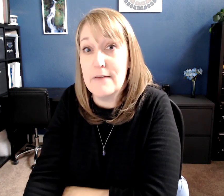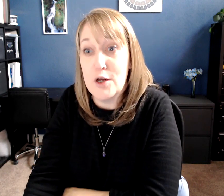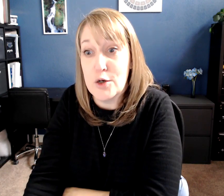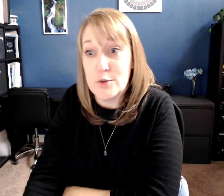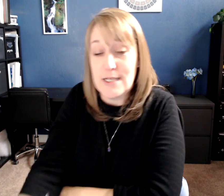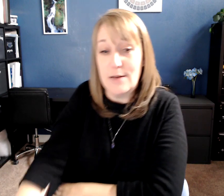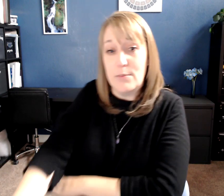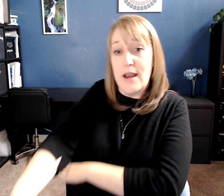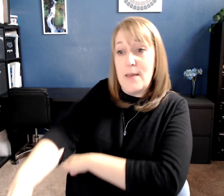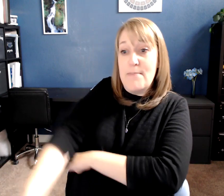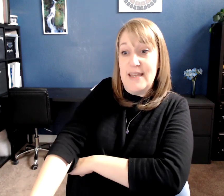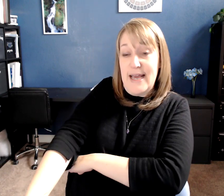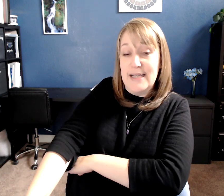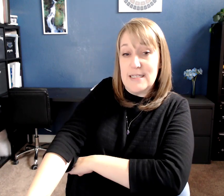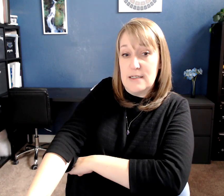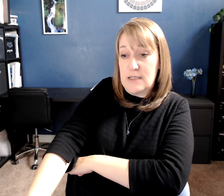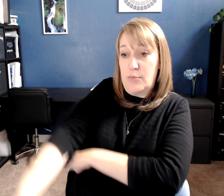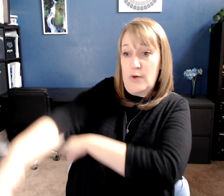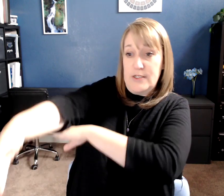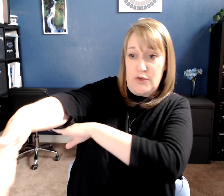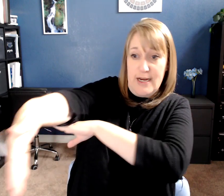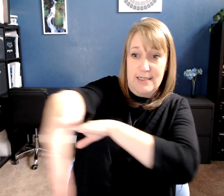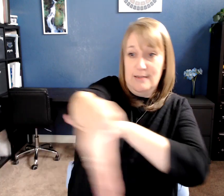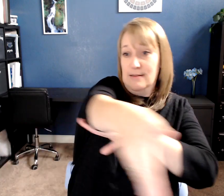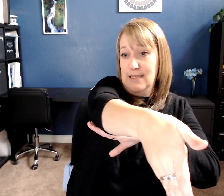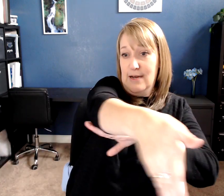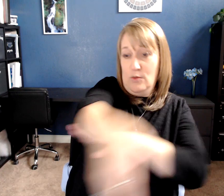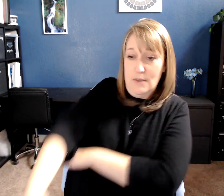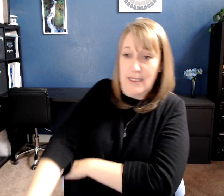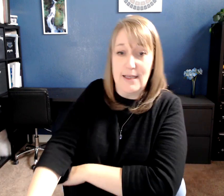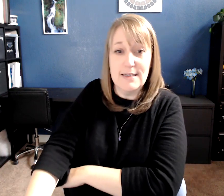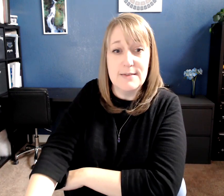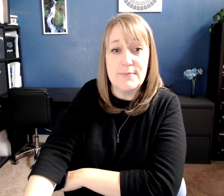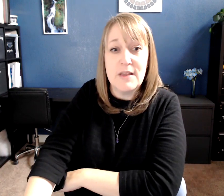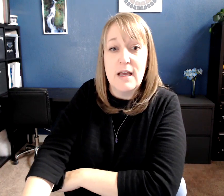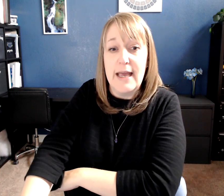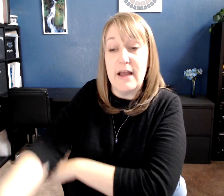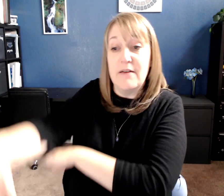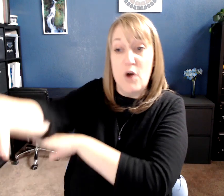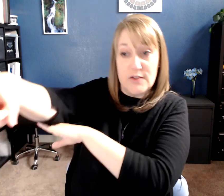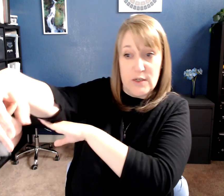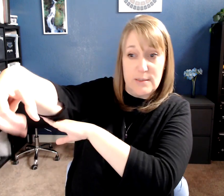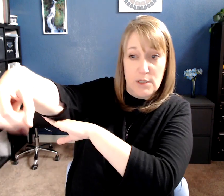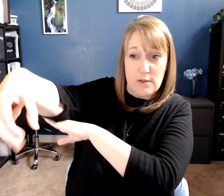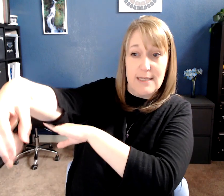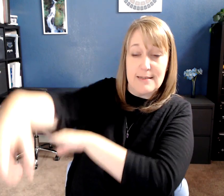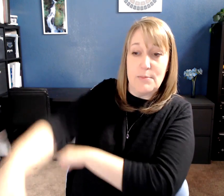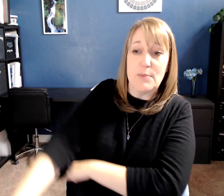of an awkward sign, but midnight is going to point straight down like that. And I have also similarly seen people